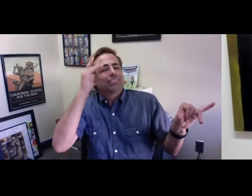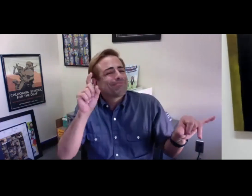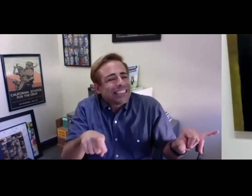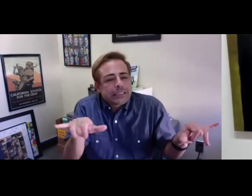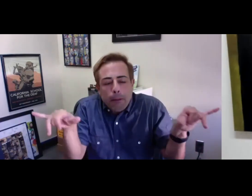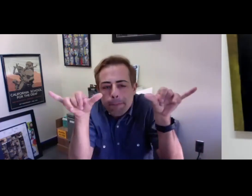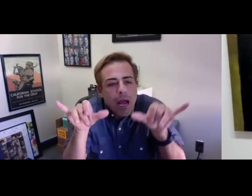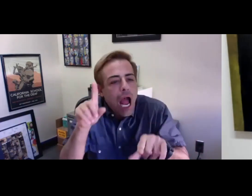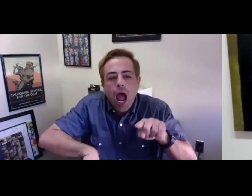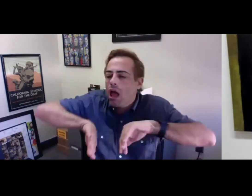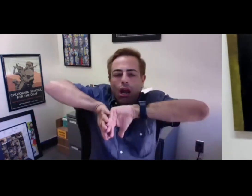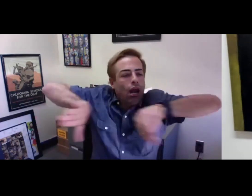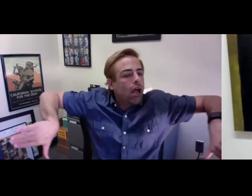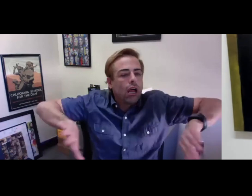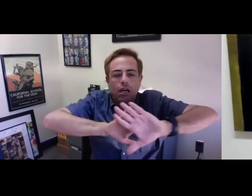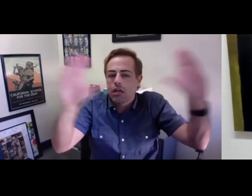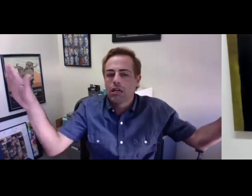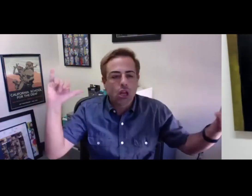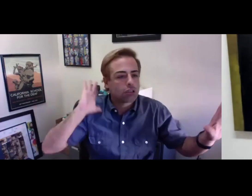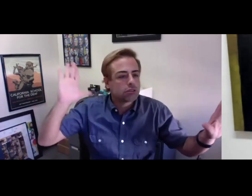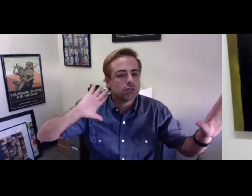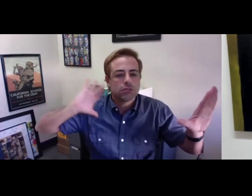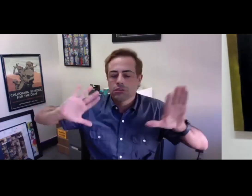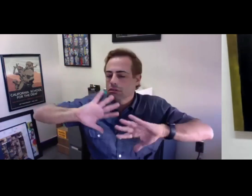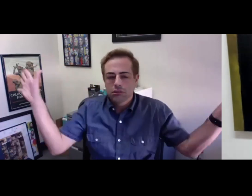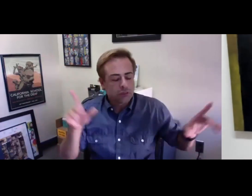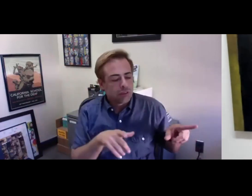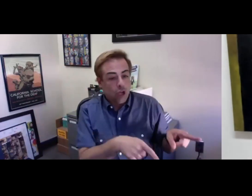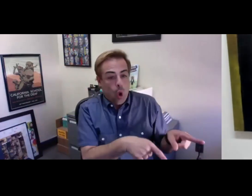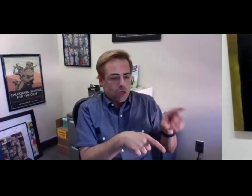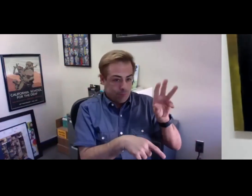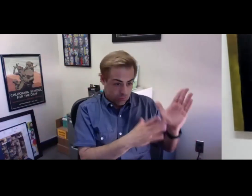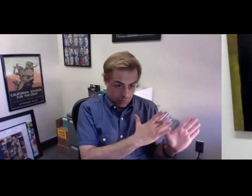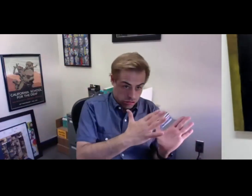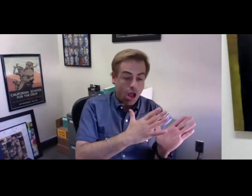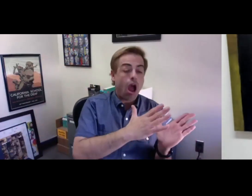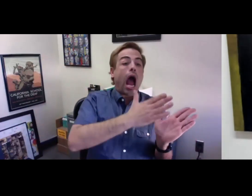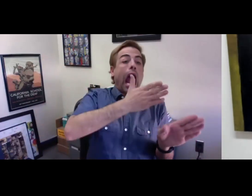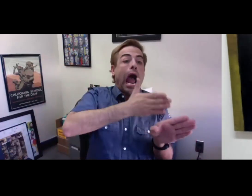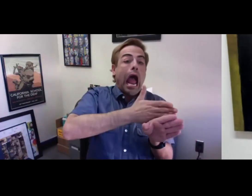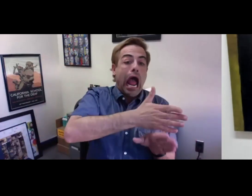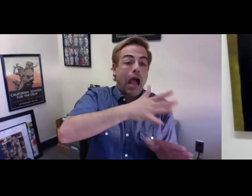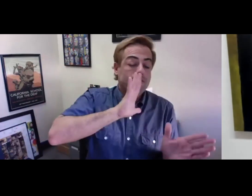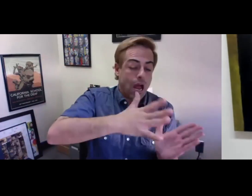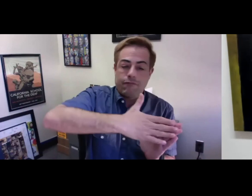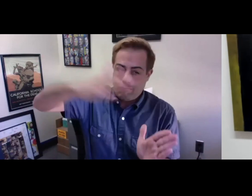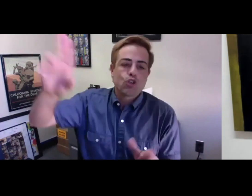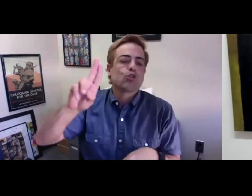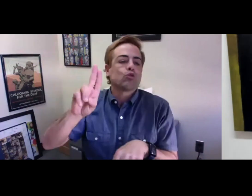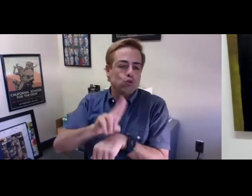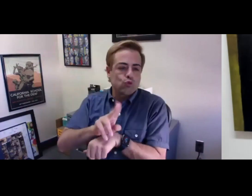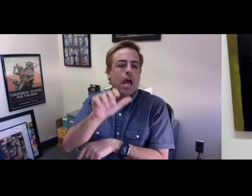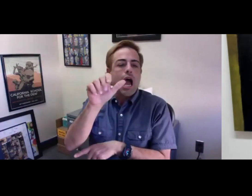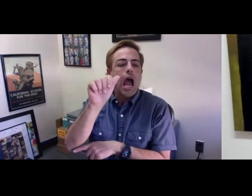of know what to expect from their deaf children, but maybe not. So we don't want to separate that out like we did before.